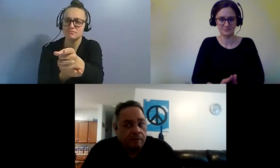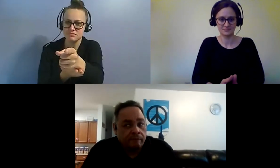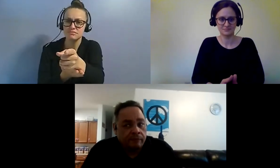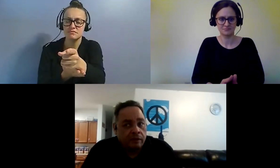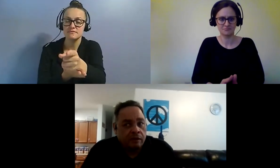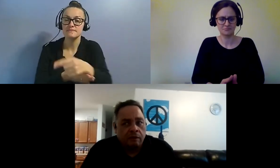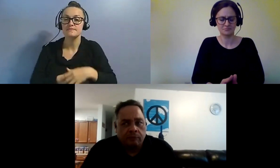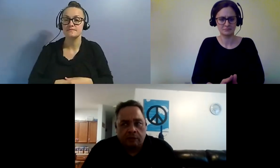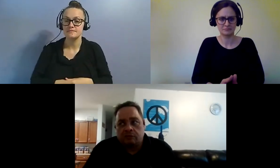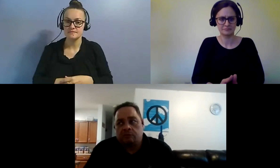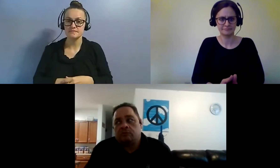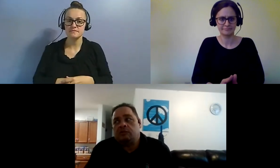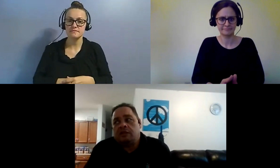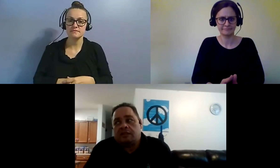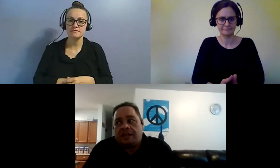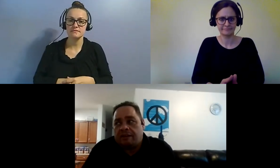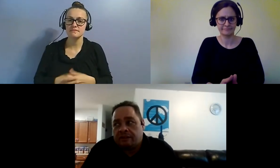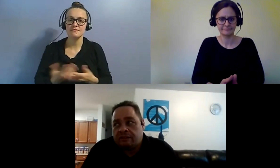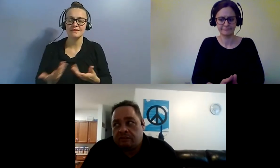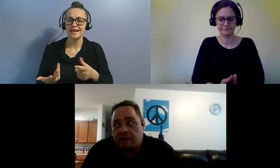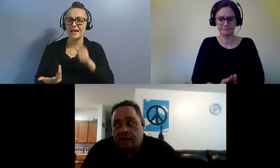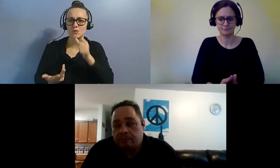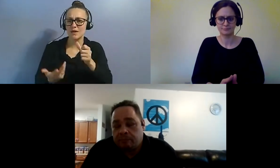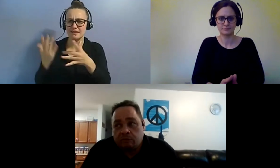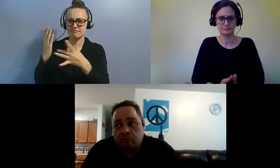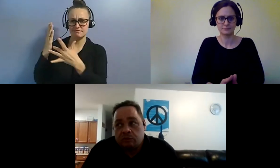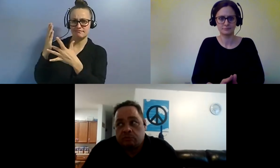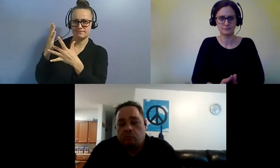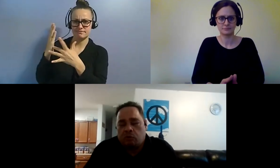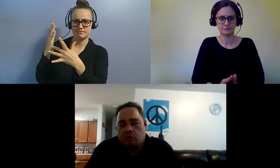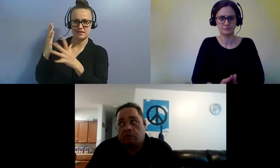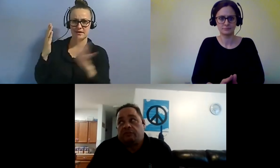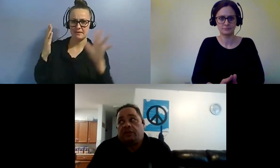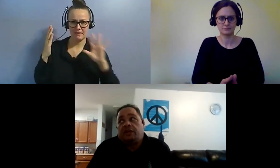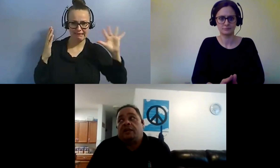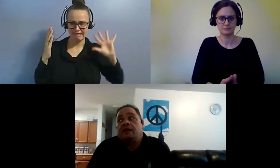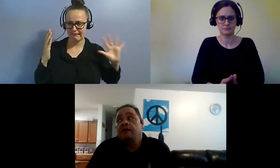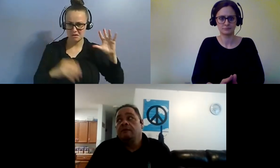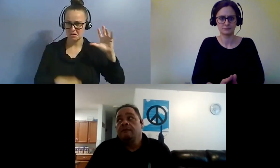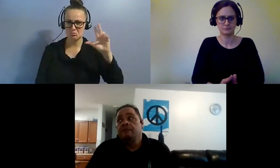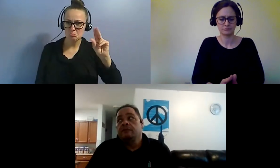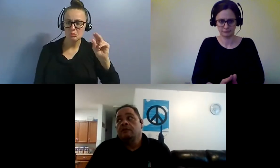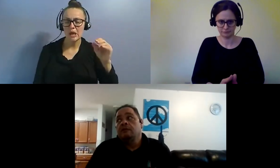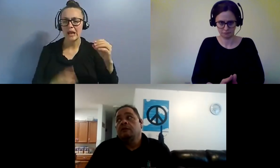thing because there was nothing out at the time, but it was more of a,